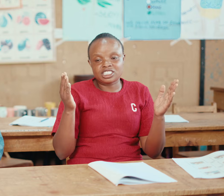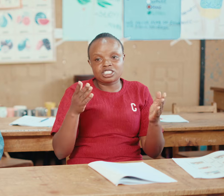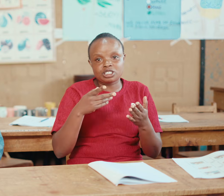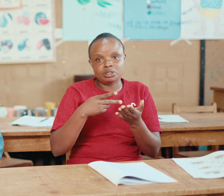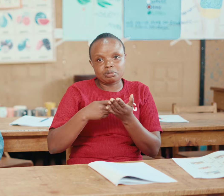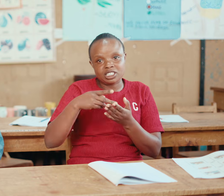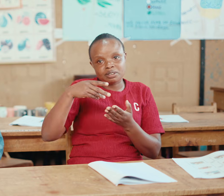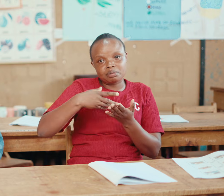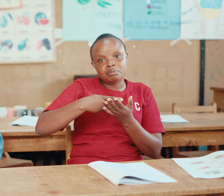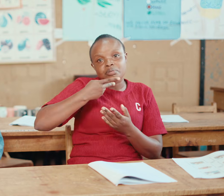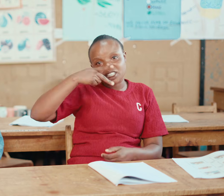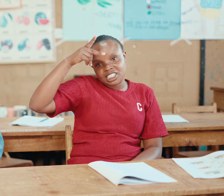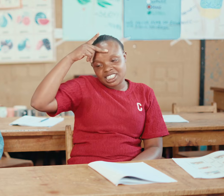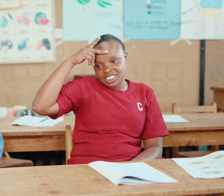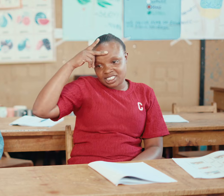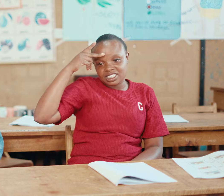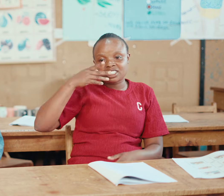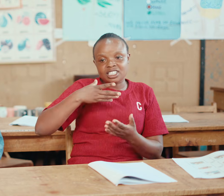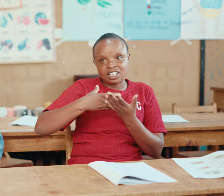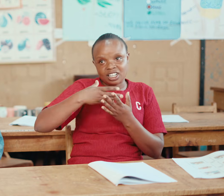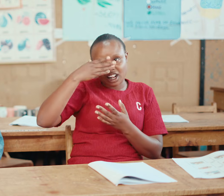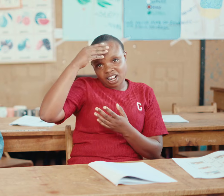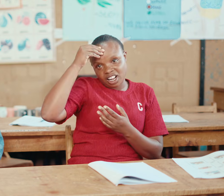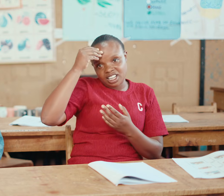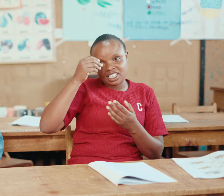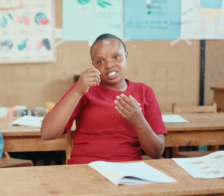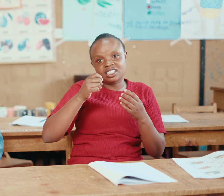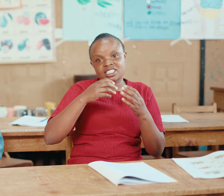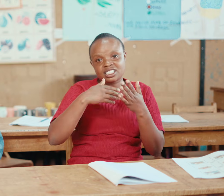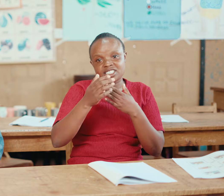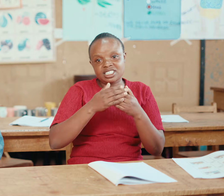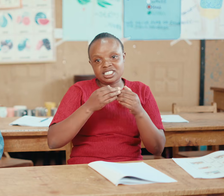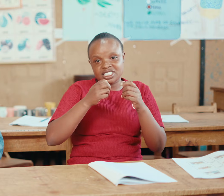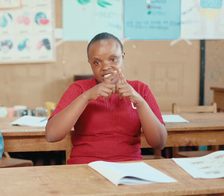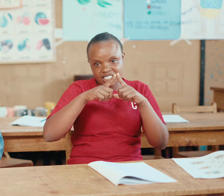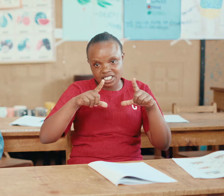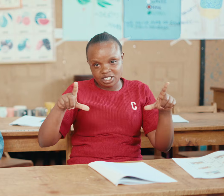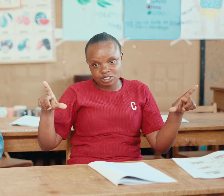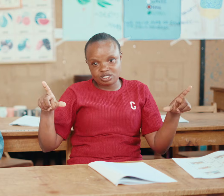For me, I normally encourage the parents to learn sign